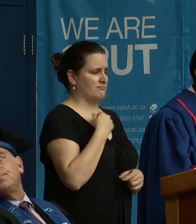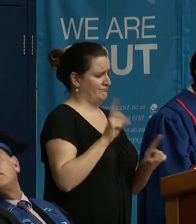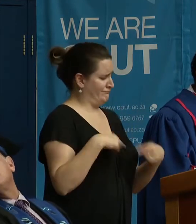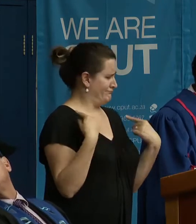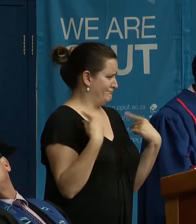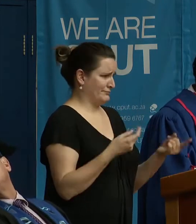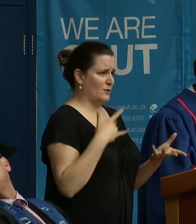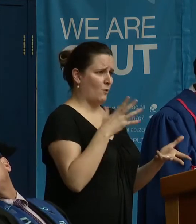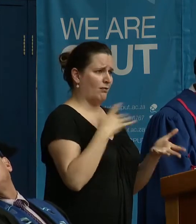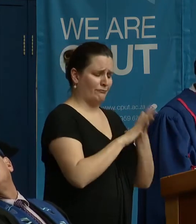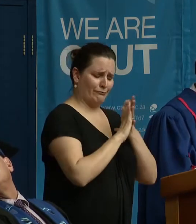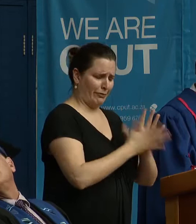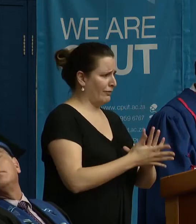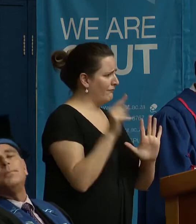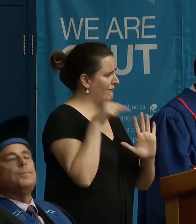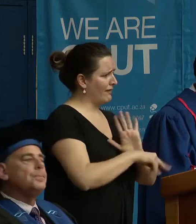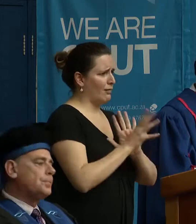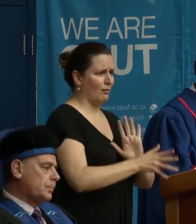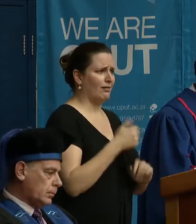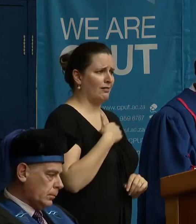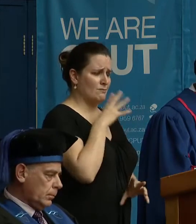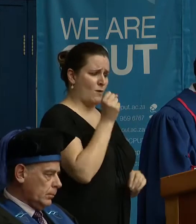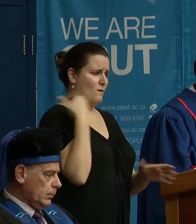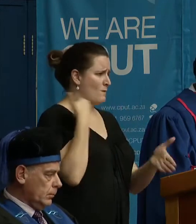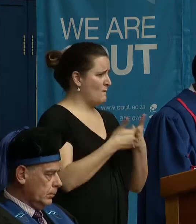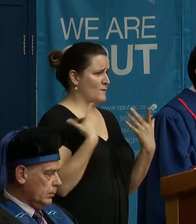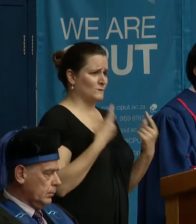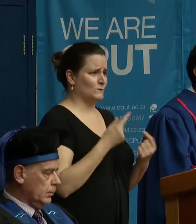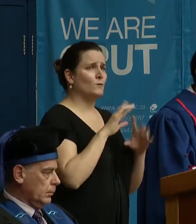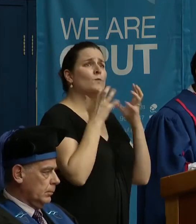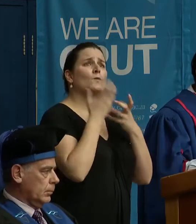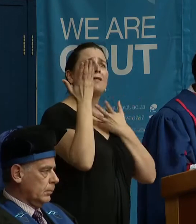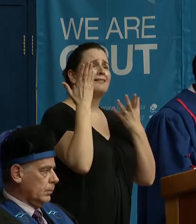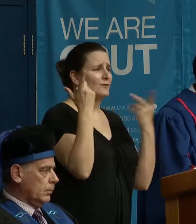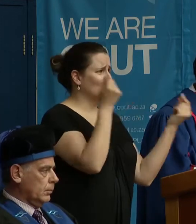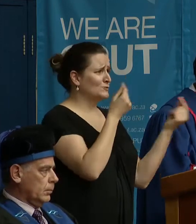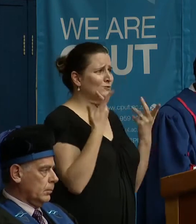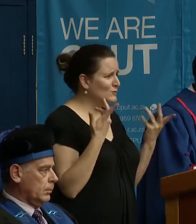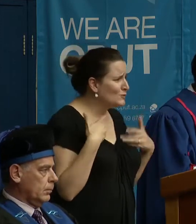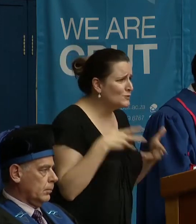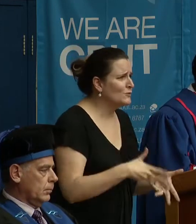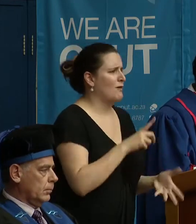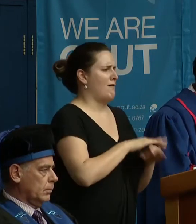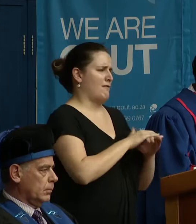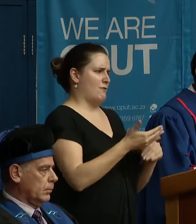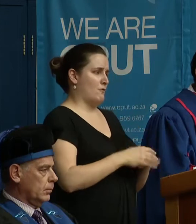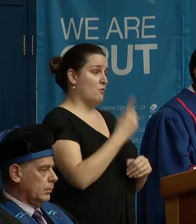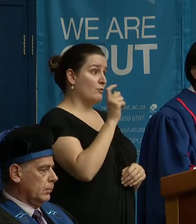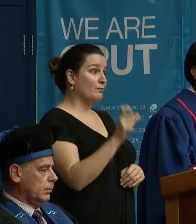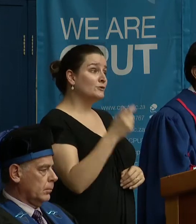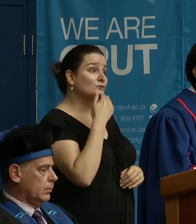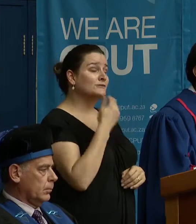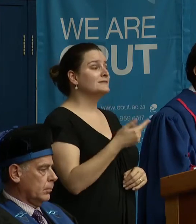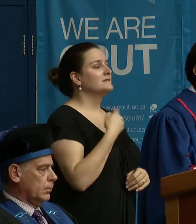be a colossal failure, that it had never been done anywhere else in the world like this, etc. One person described it as trying